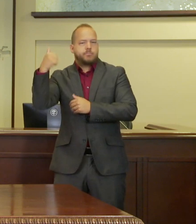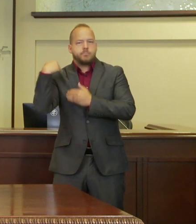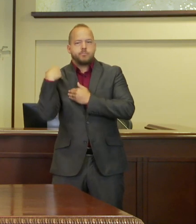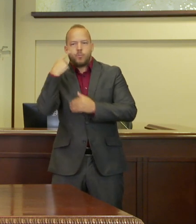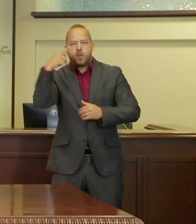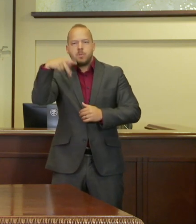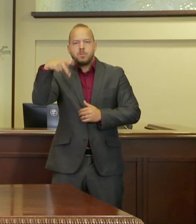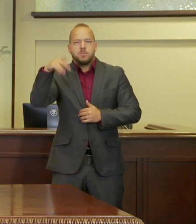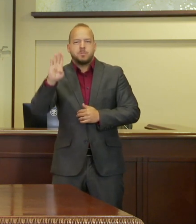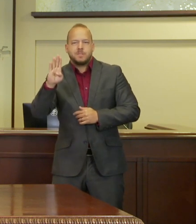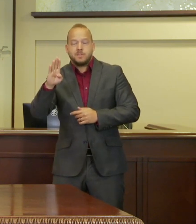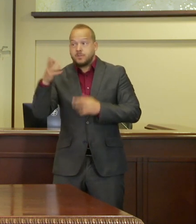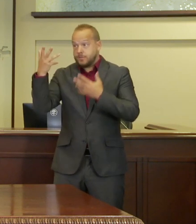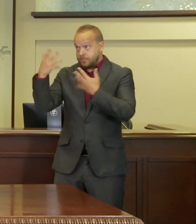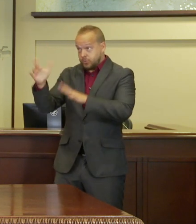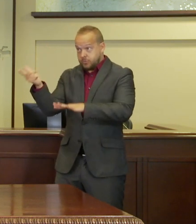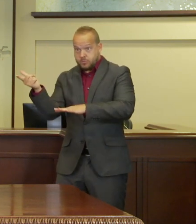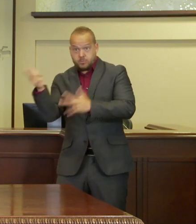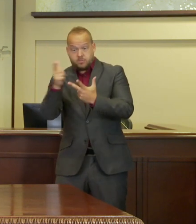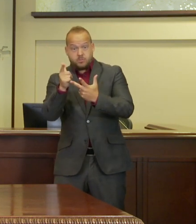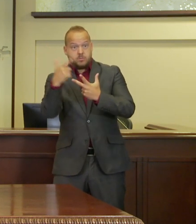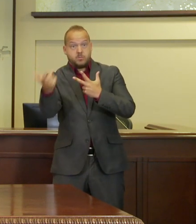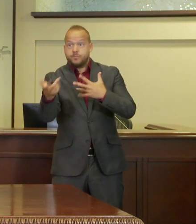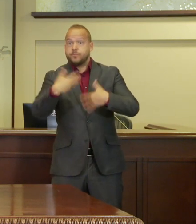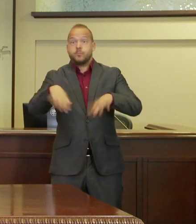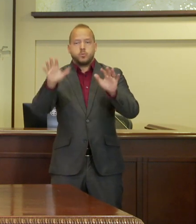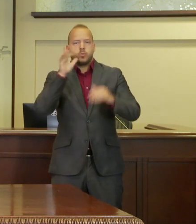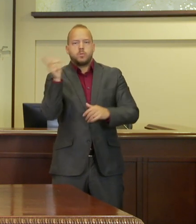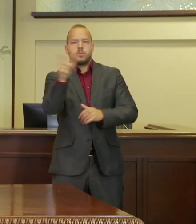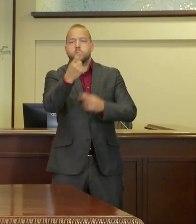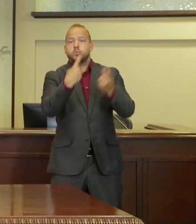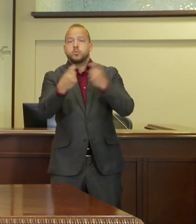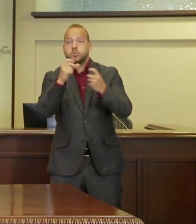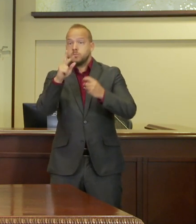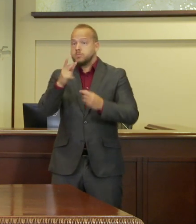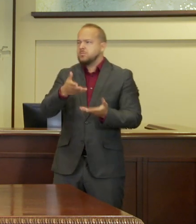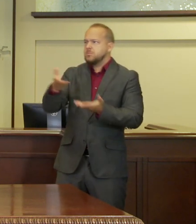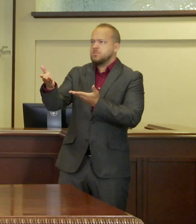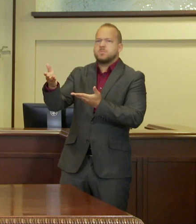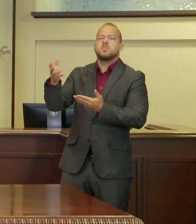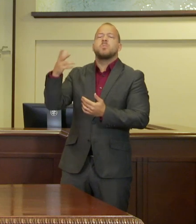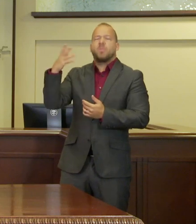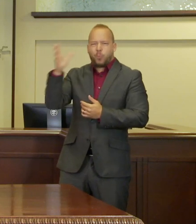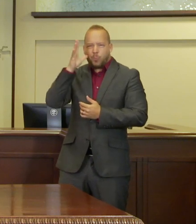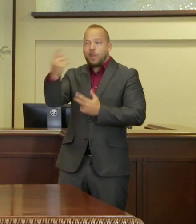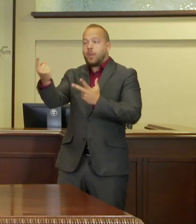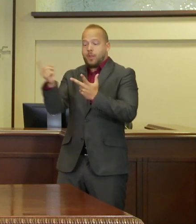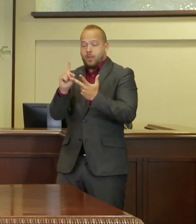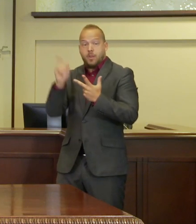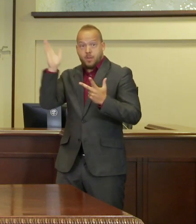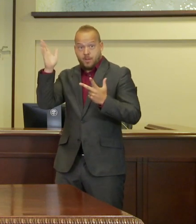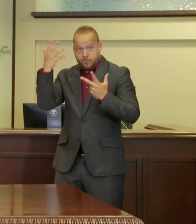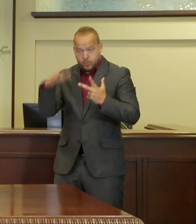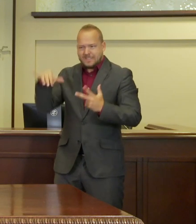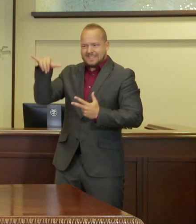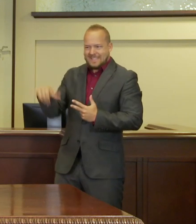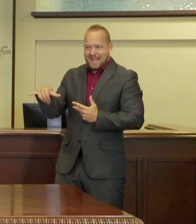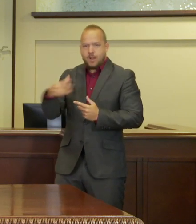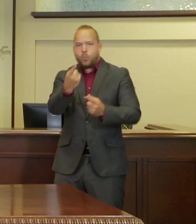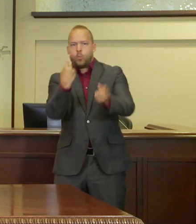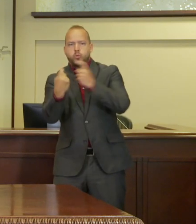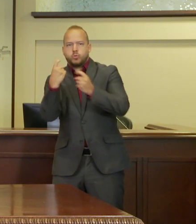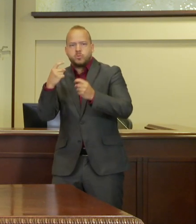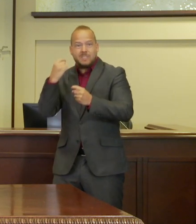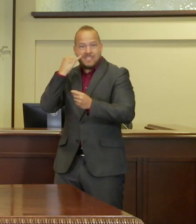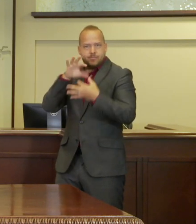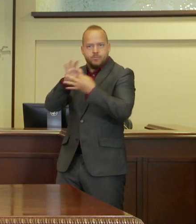going to begin with questions for Chief Davis, so he can just remain up here at the microphone and we can minimize the back and forth between the speakers. But think about questions if you